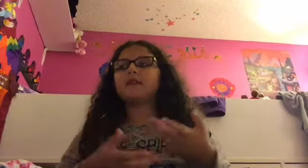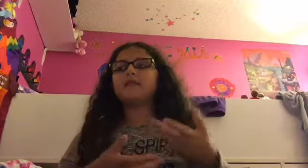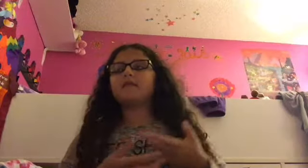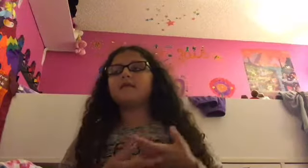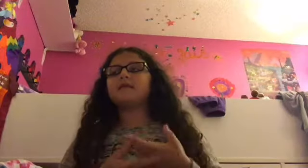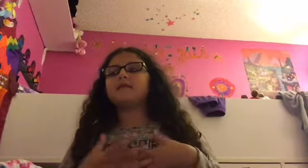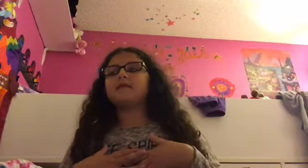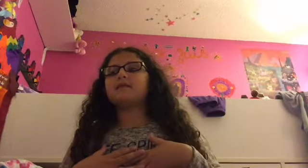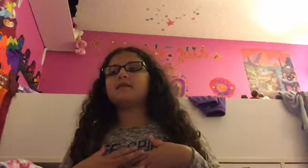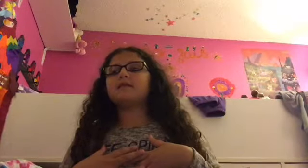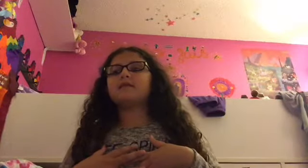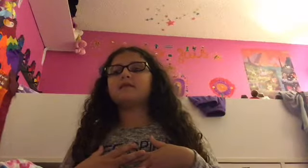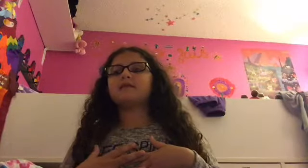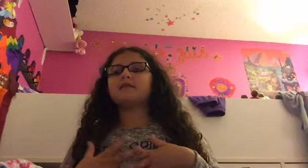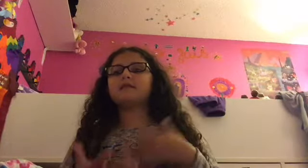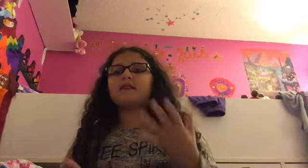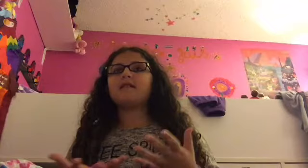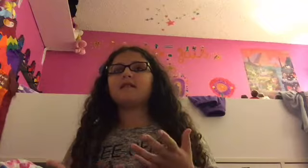cuando yo estaba